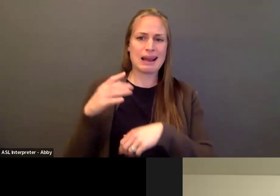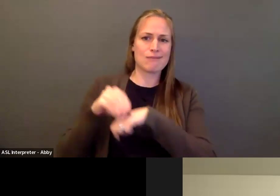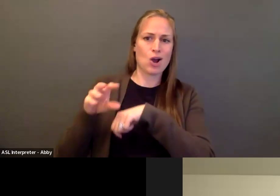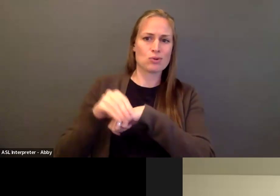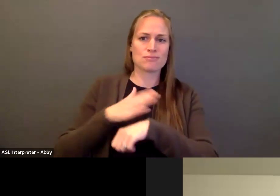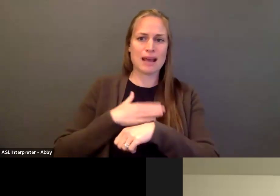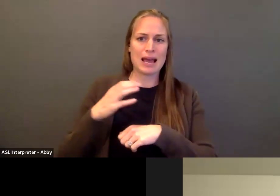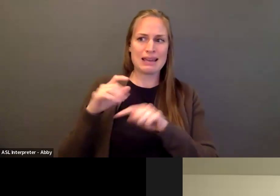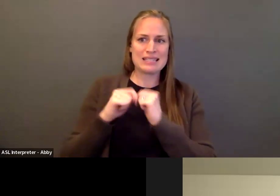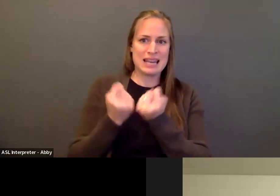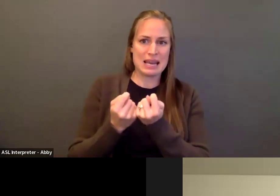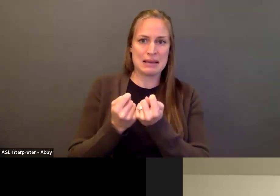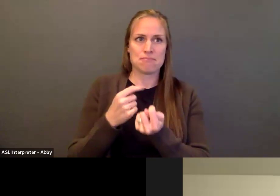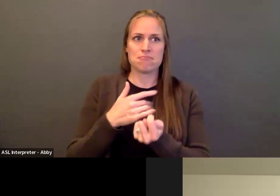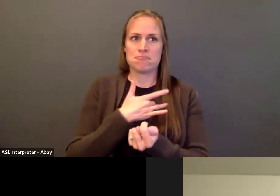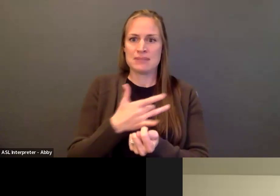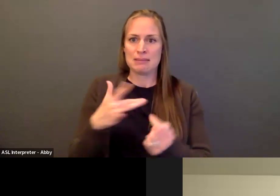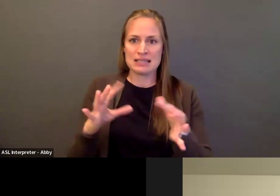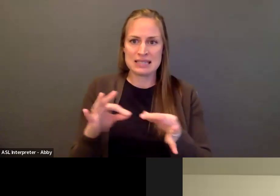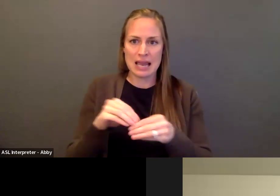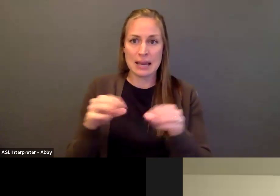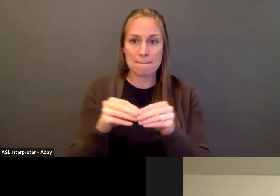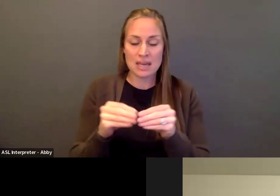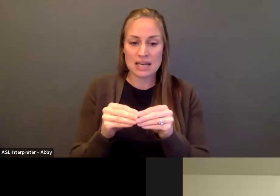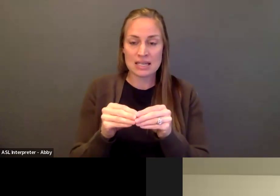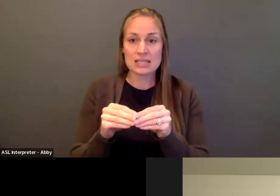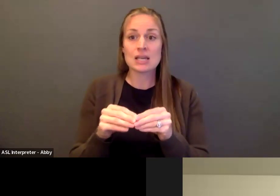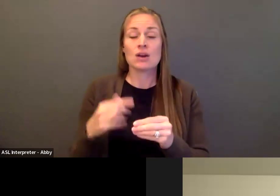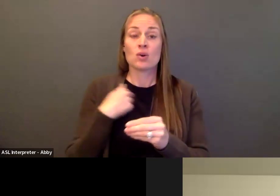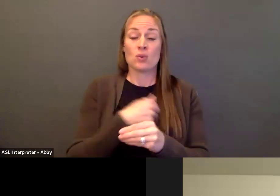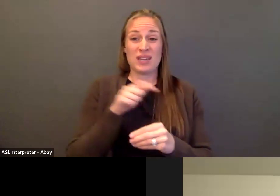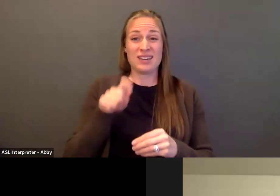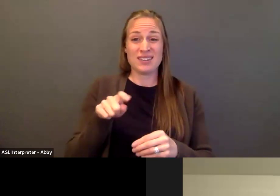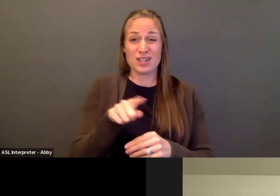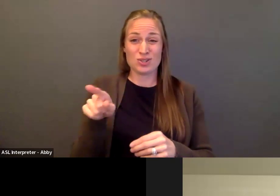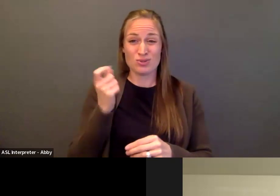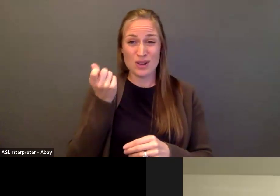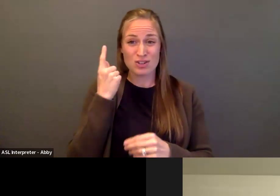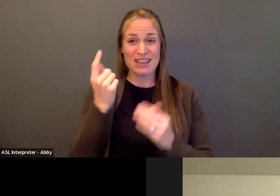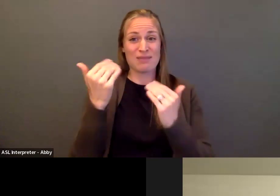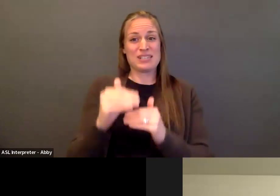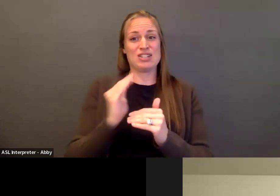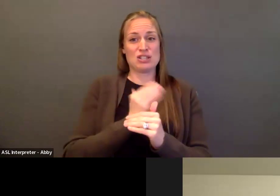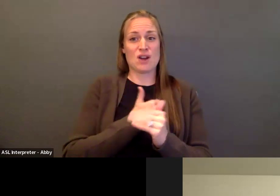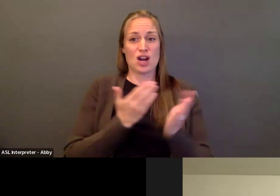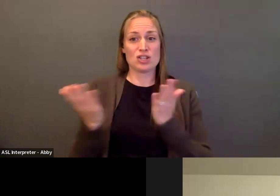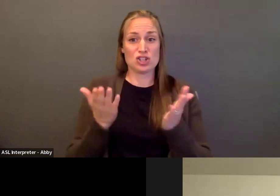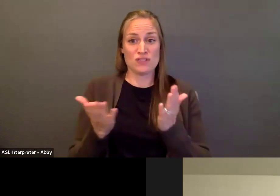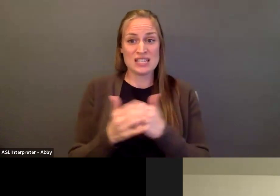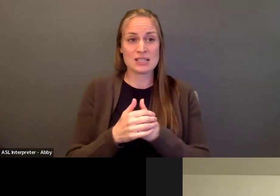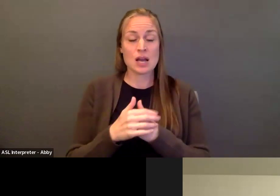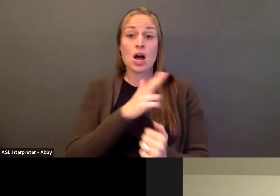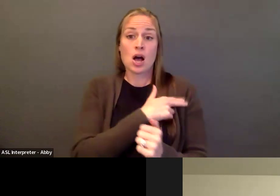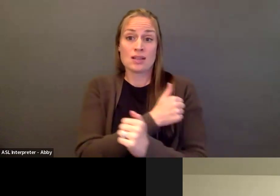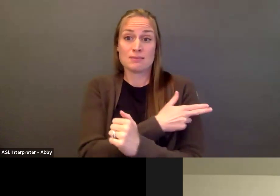in meetings is, we need you to understand the limitations of our services. Most often a hospital says, DDA is here, great, what do you